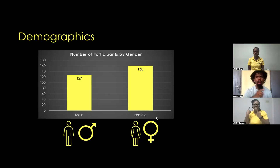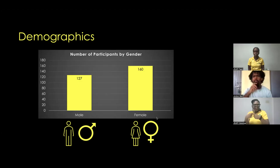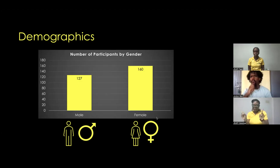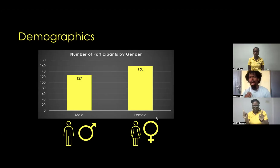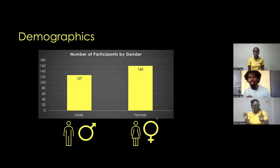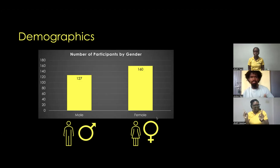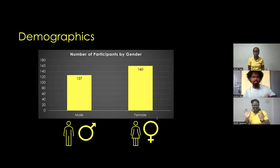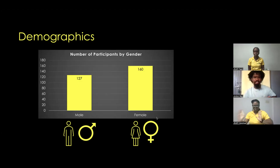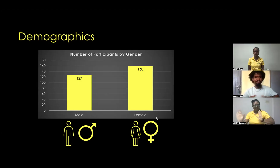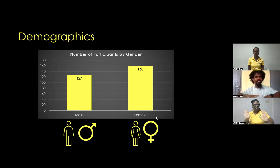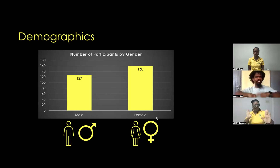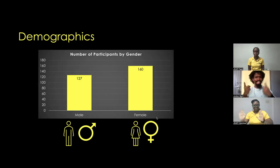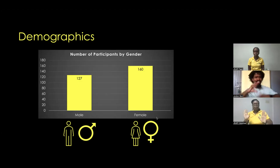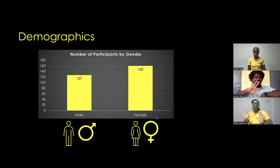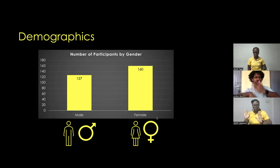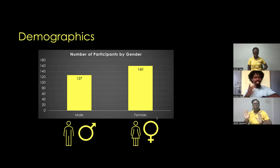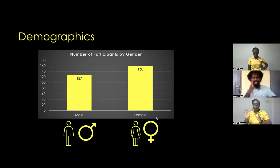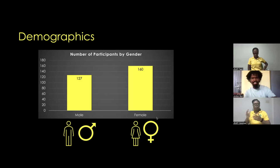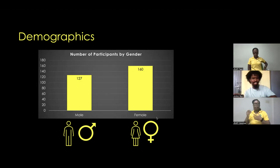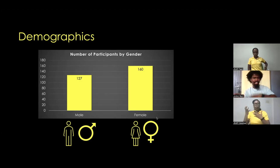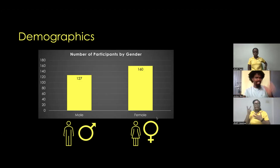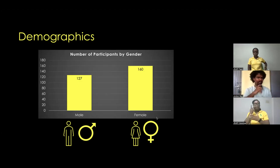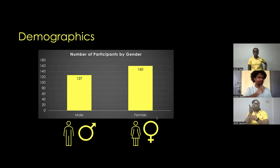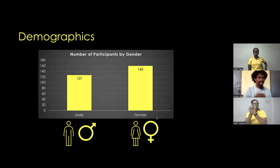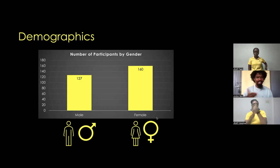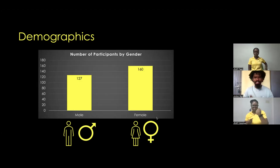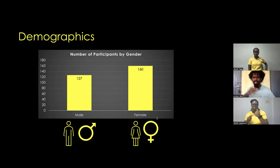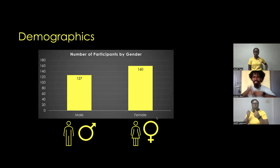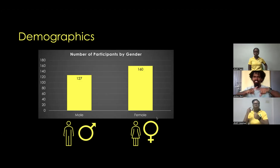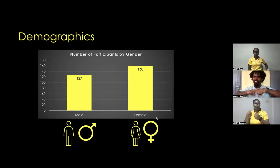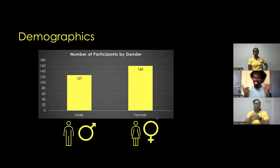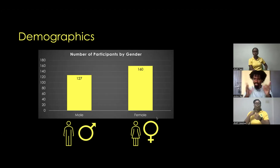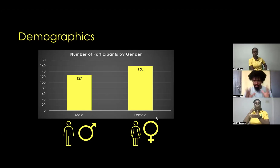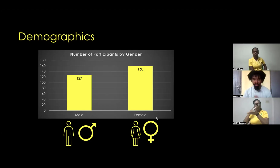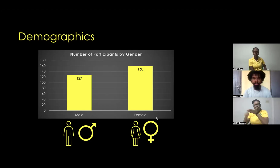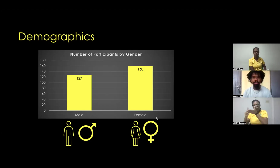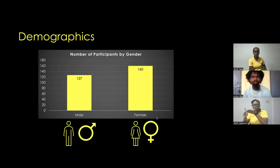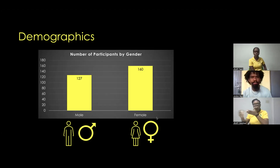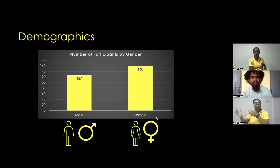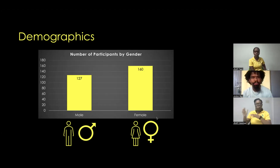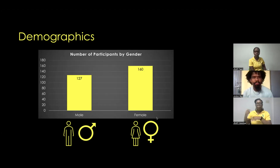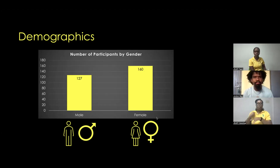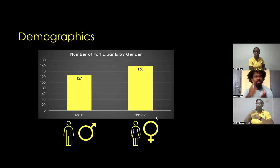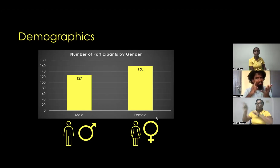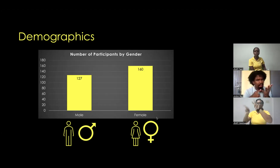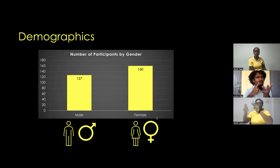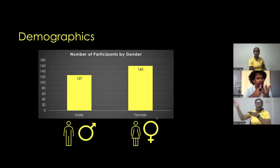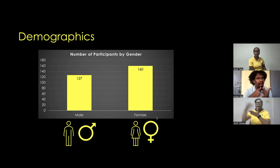some men and women sign differently, right? And we want to see both of them. We want to see the